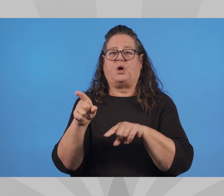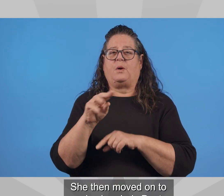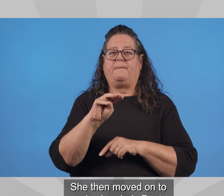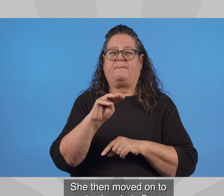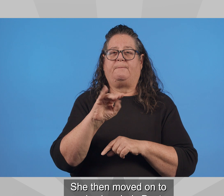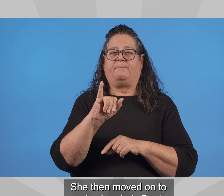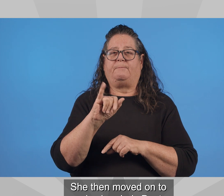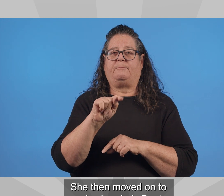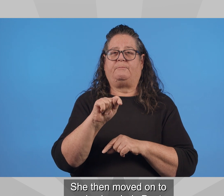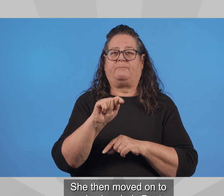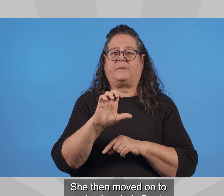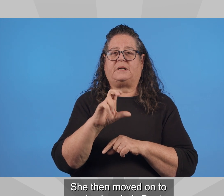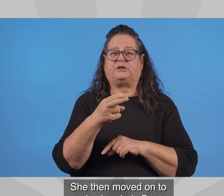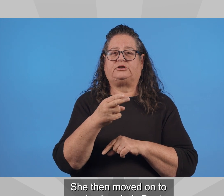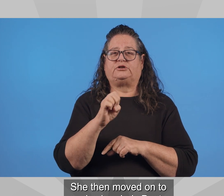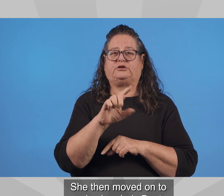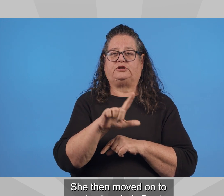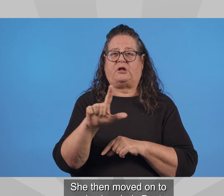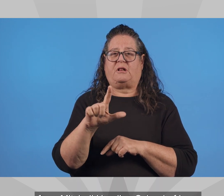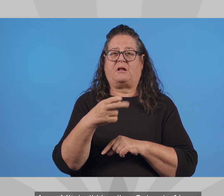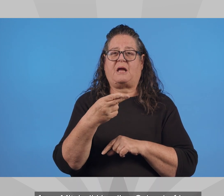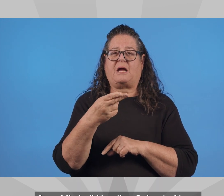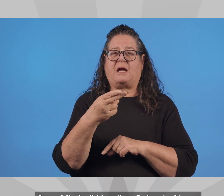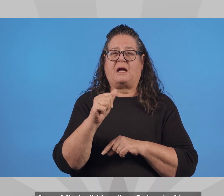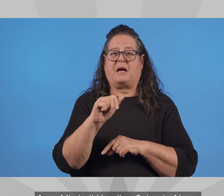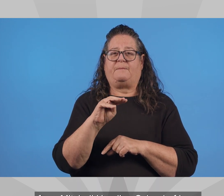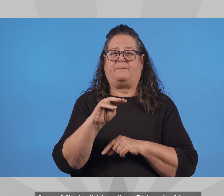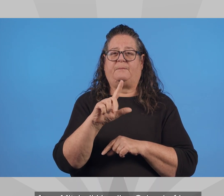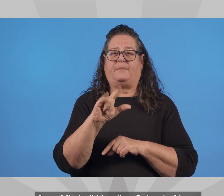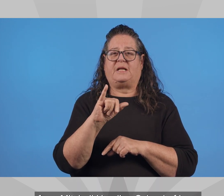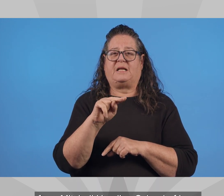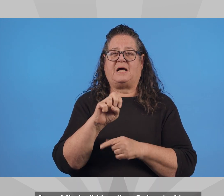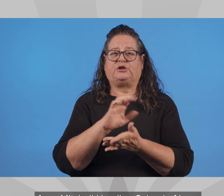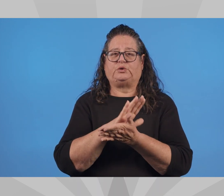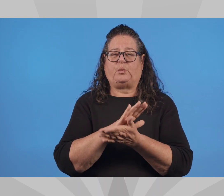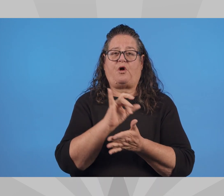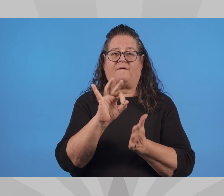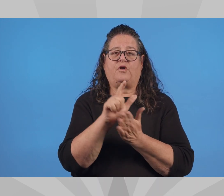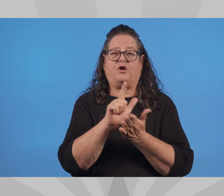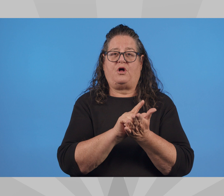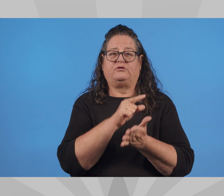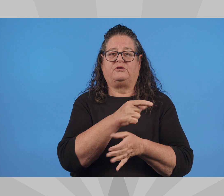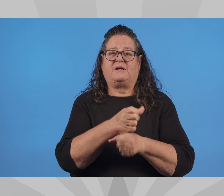She then moved on to receive her Juris Doctor from Mitchell Hamlin School of Law.